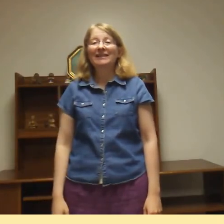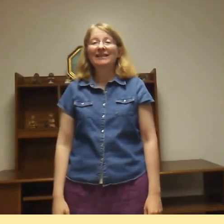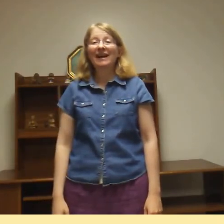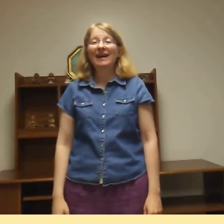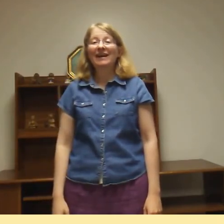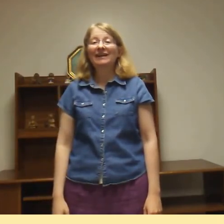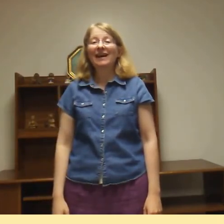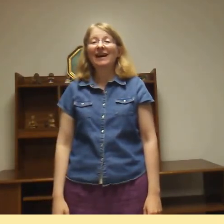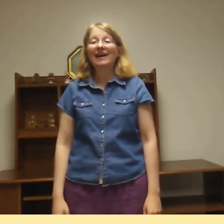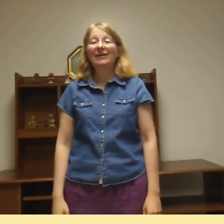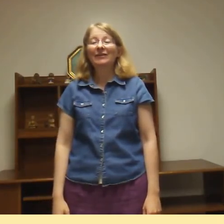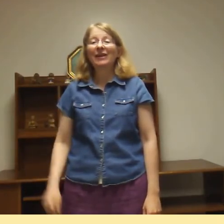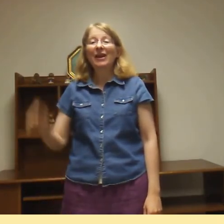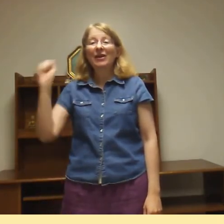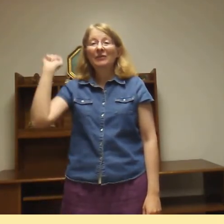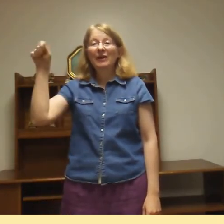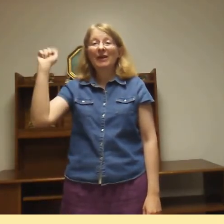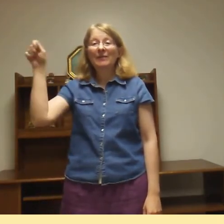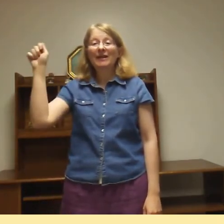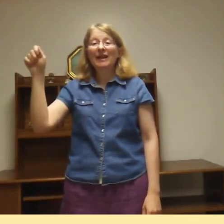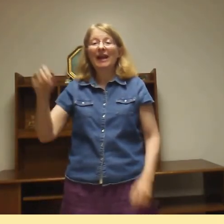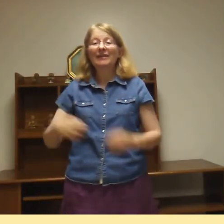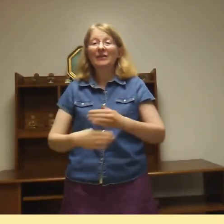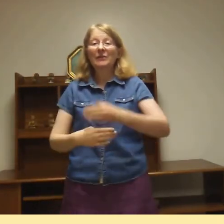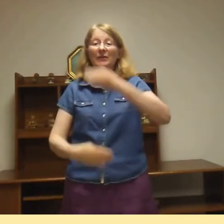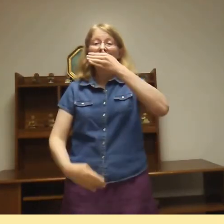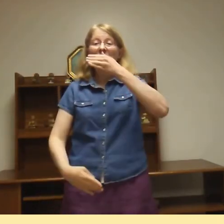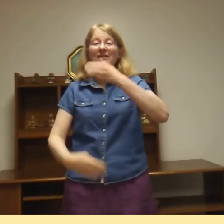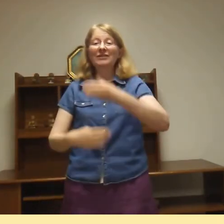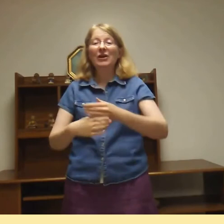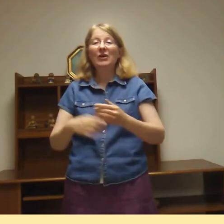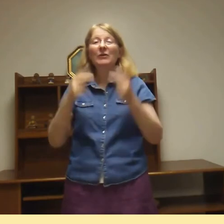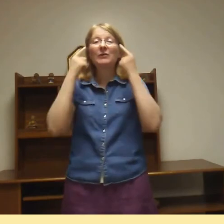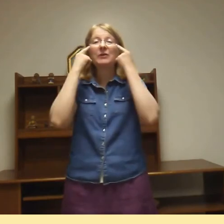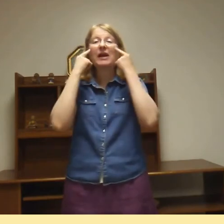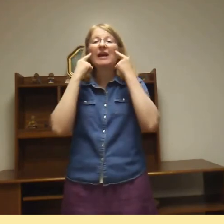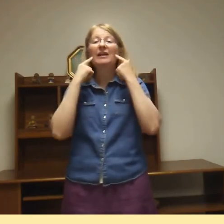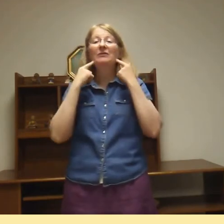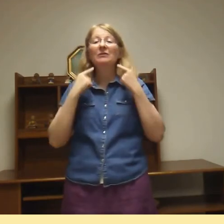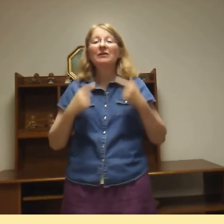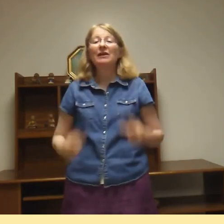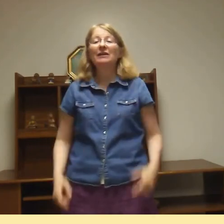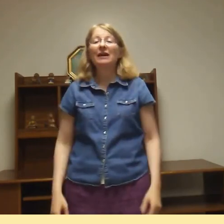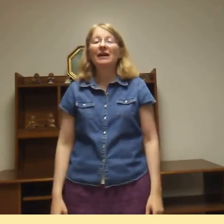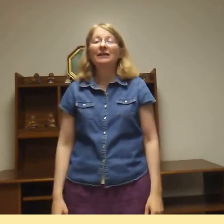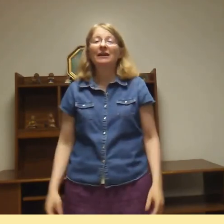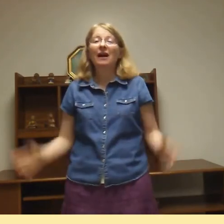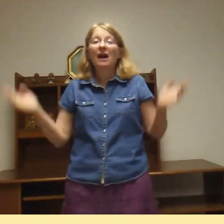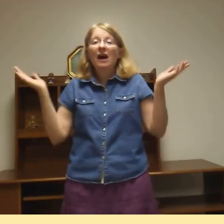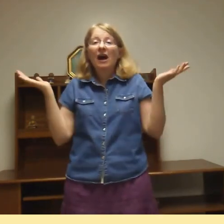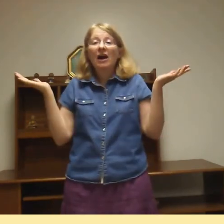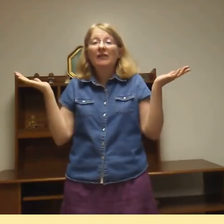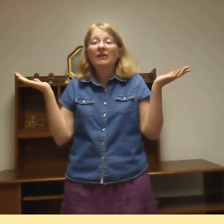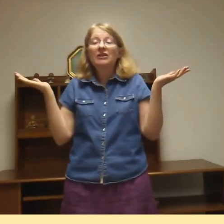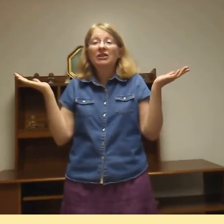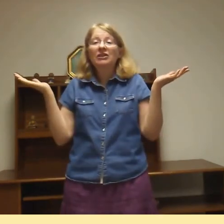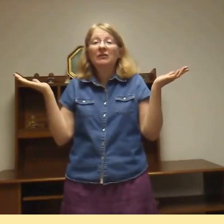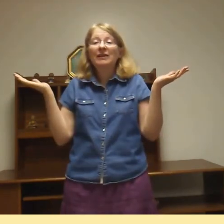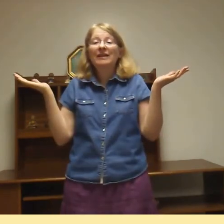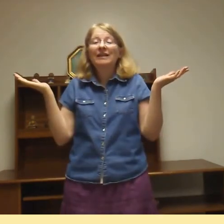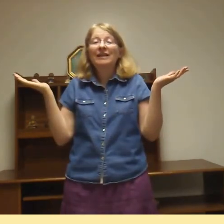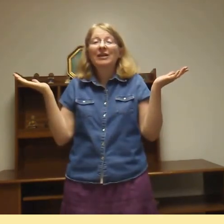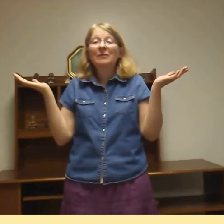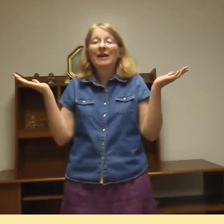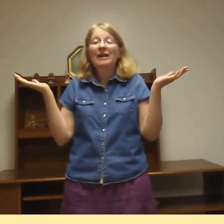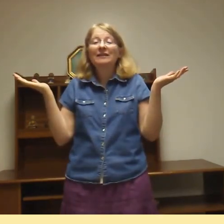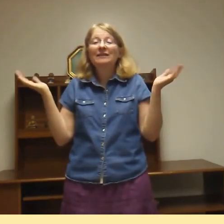in his nightgown, rapping at the window, crying through the lock. Are the